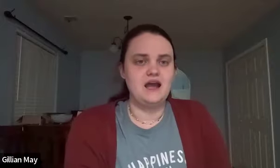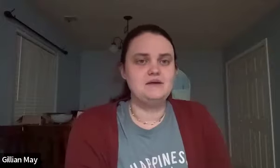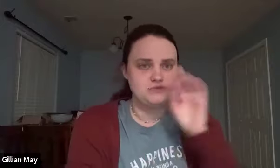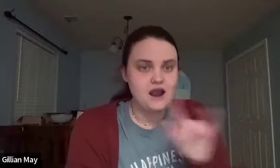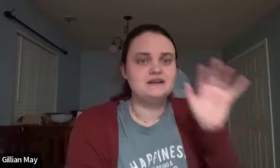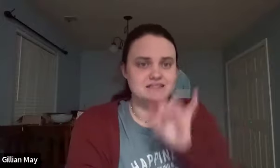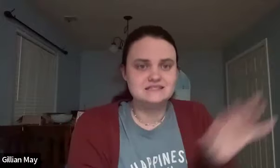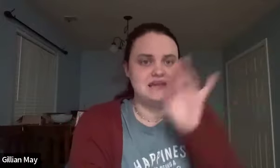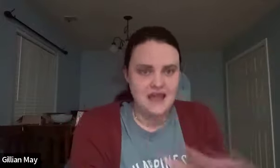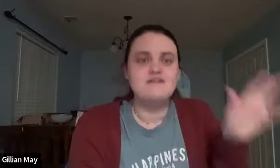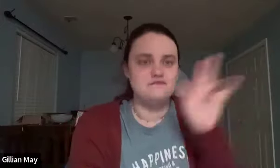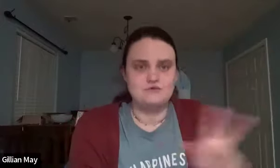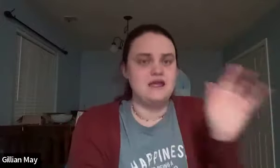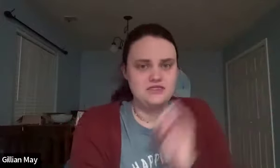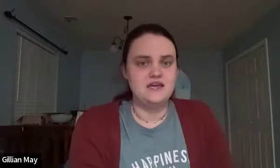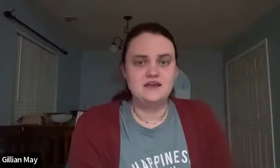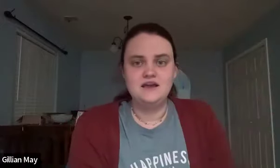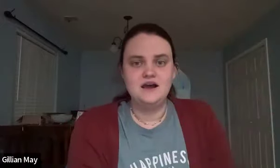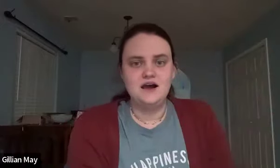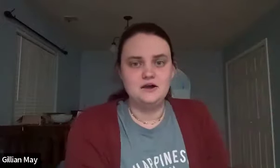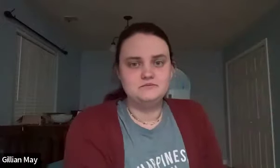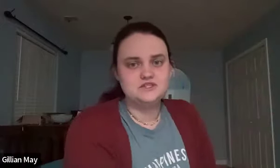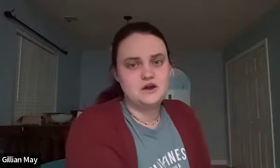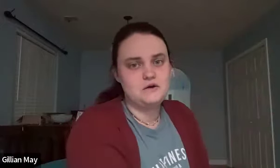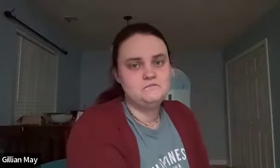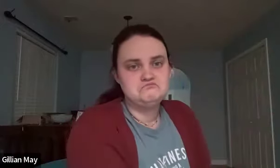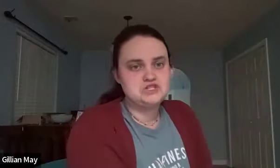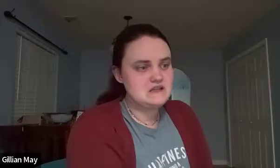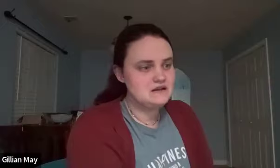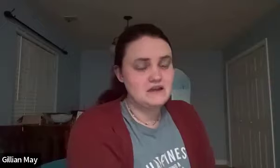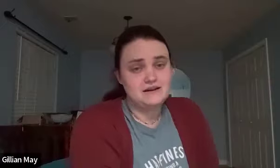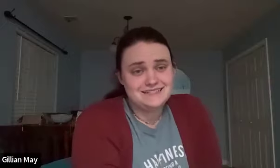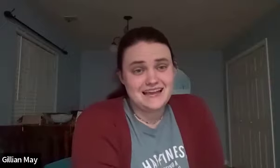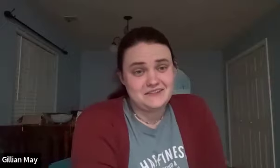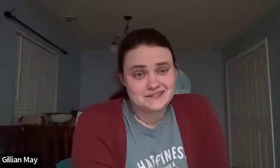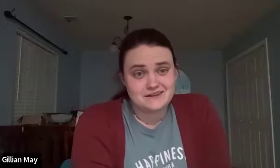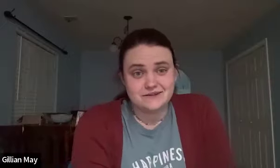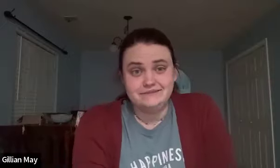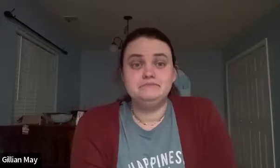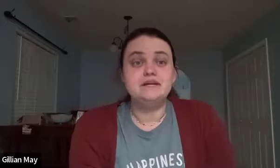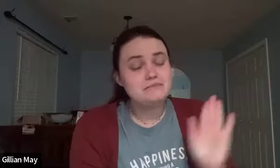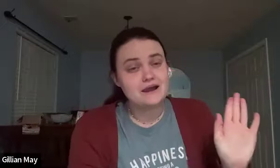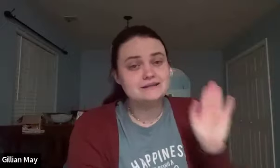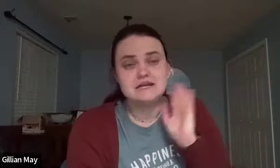I practice like everything. So just kind of, and honestly, I think it's kind of fun. But I'm biased. I